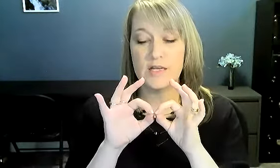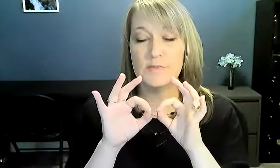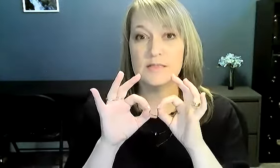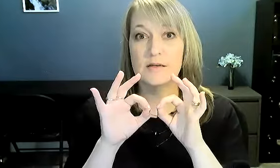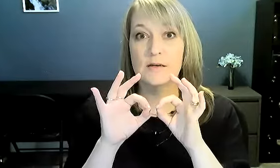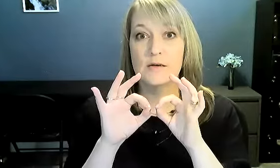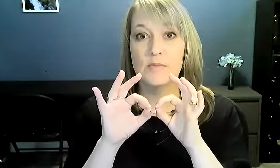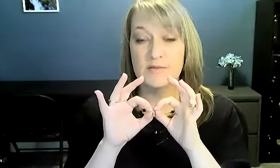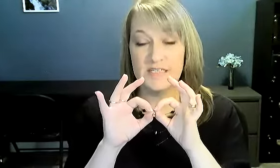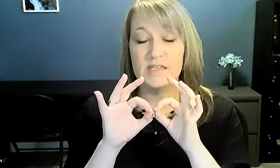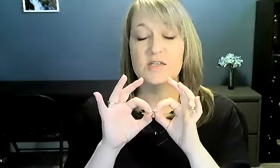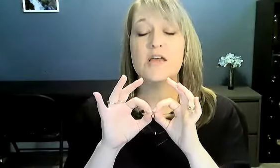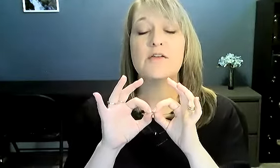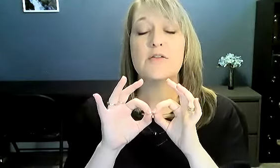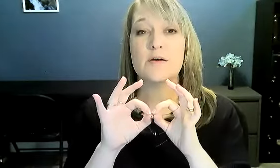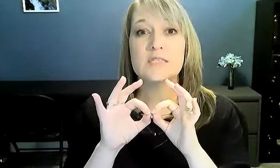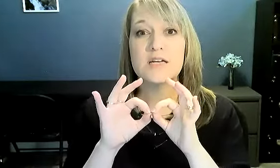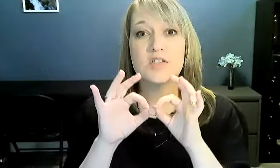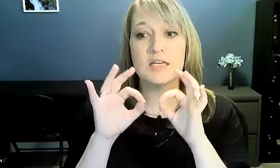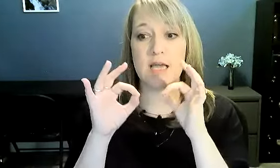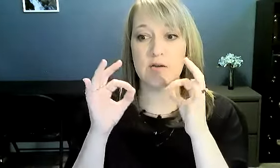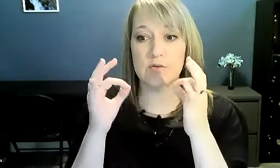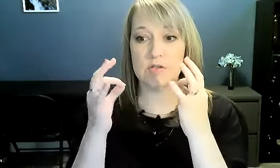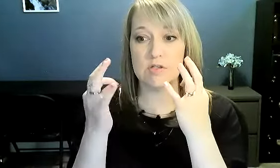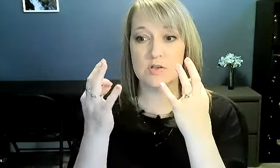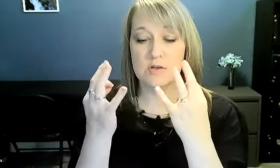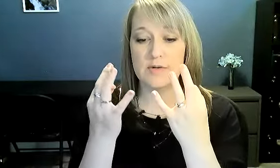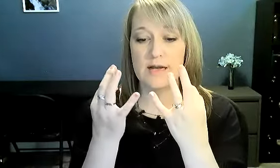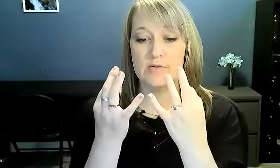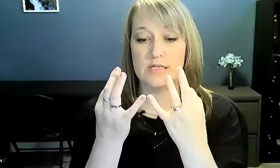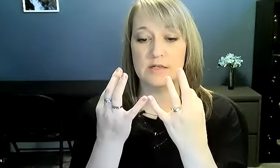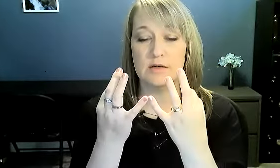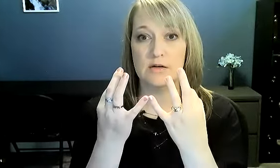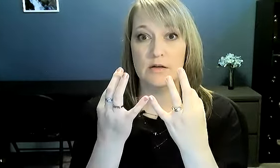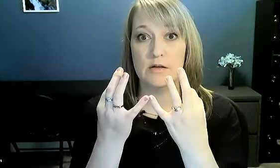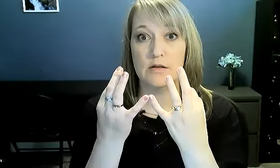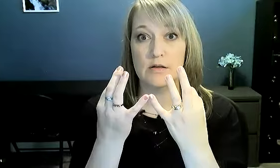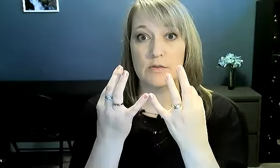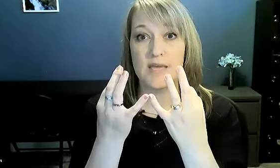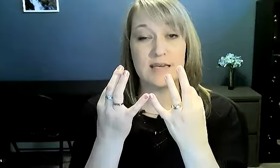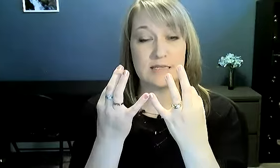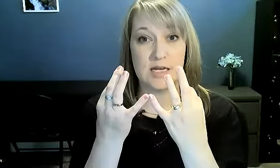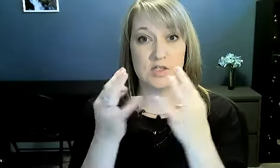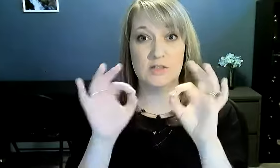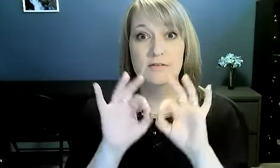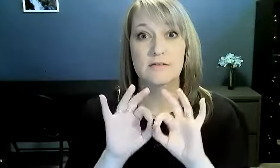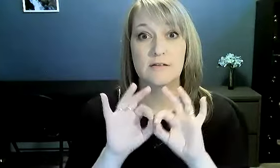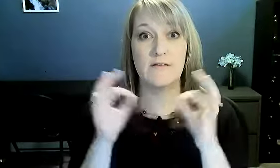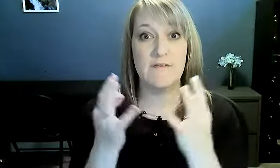shapes, palms facing each other, thumbs touching, and you circle around until your pinkies touch.